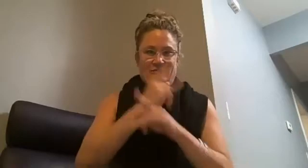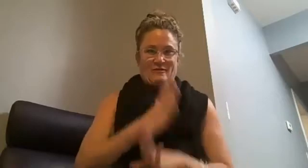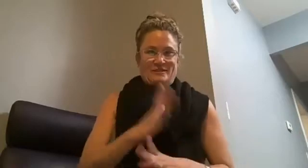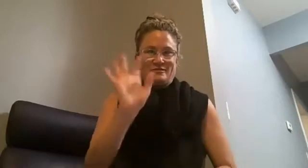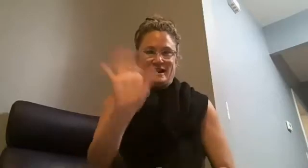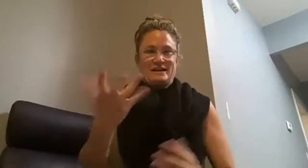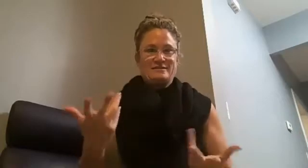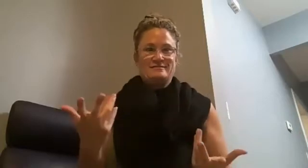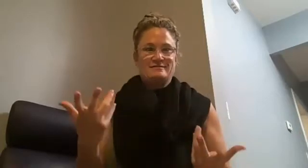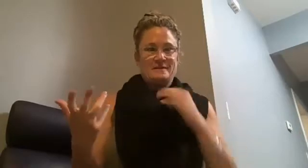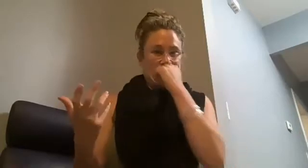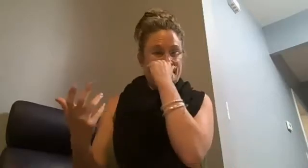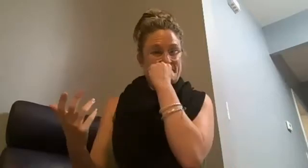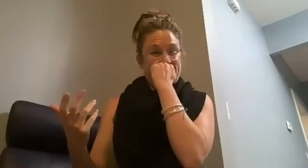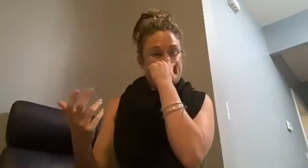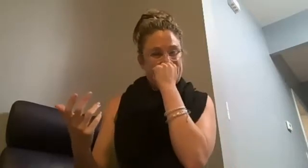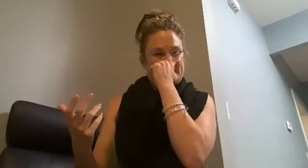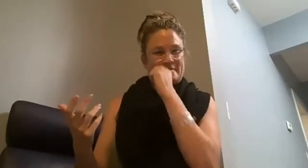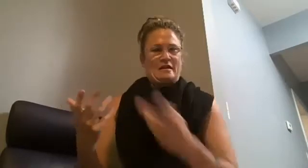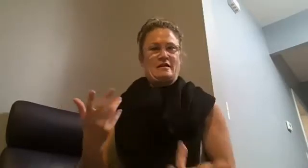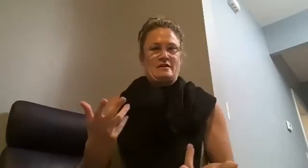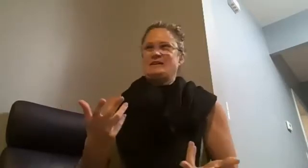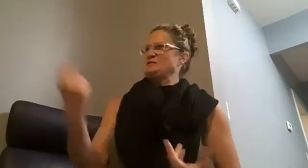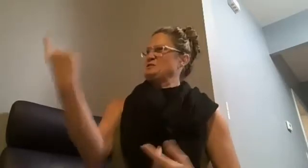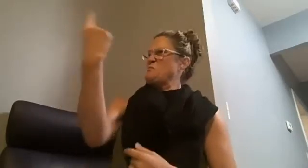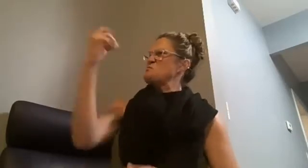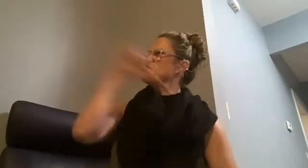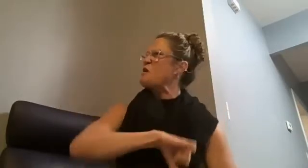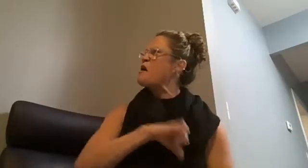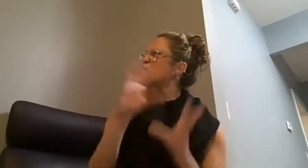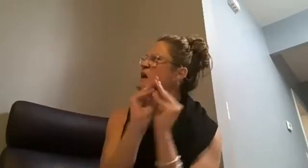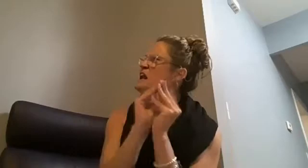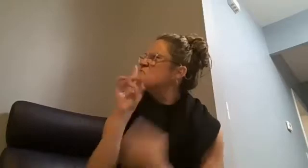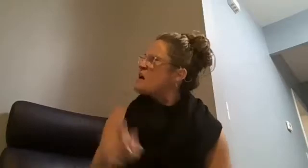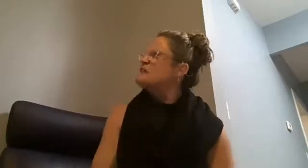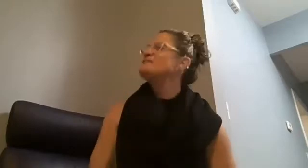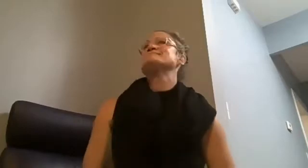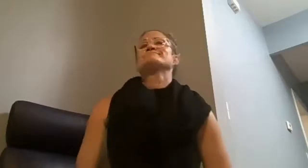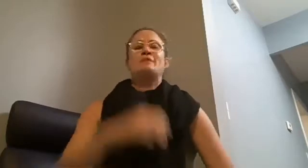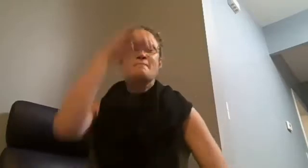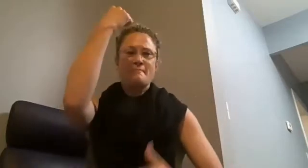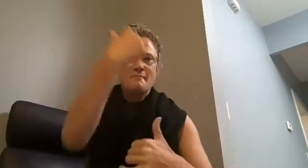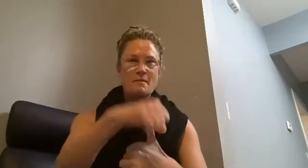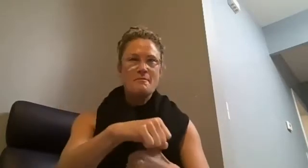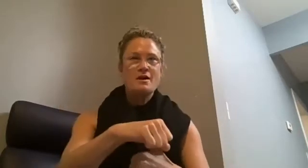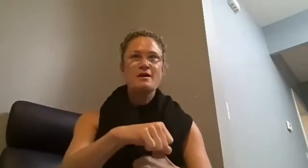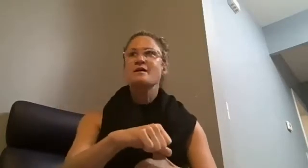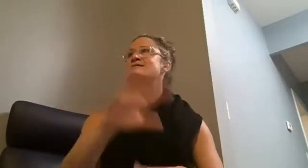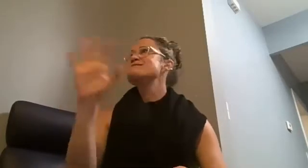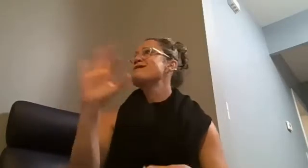put like a white glove up to their hand and go, oh my God, like someone's drunk in a meeting. And it's like, you remember like the first word in the program that we're at,